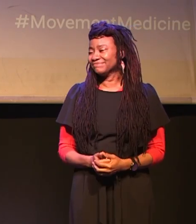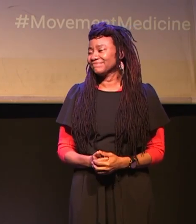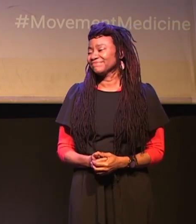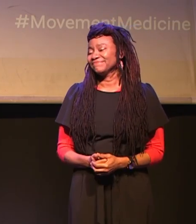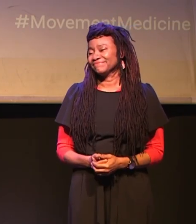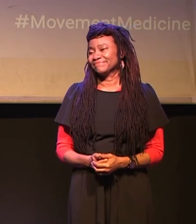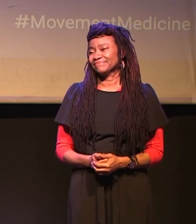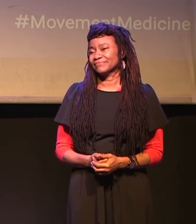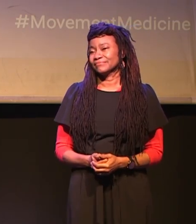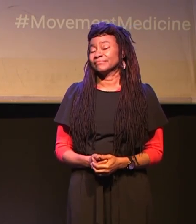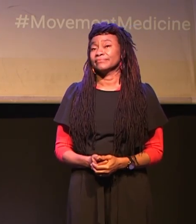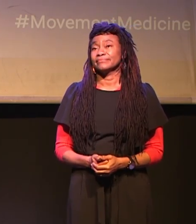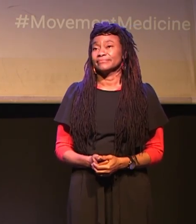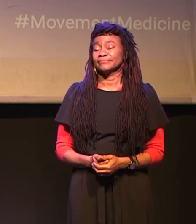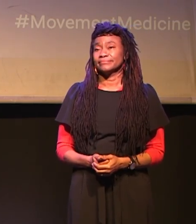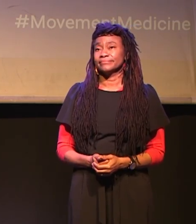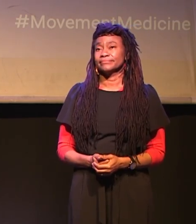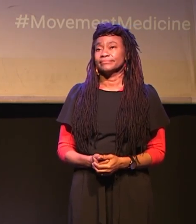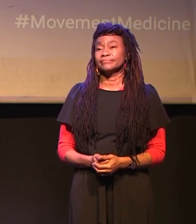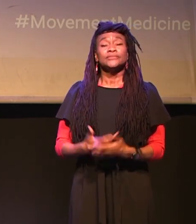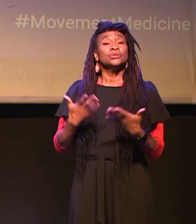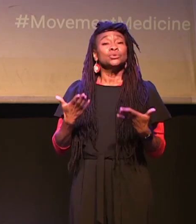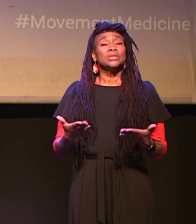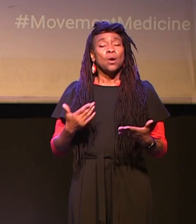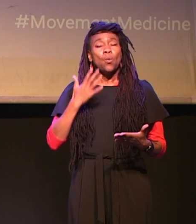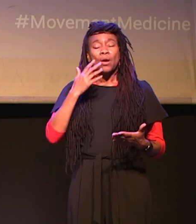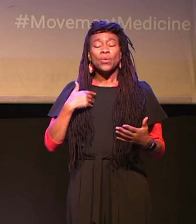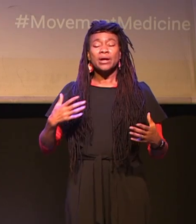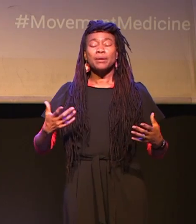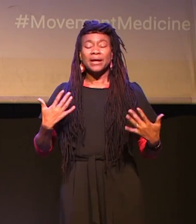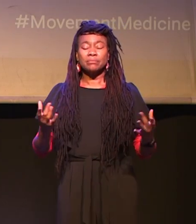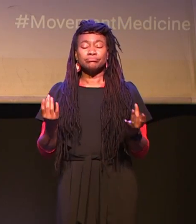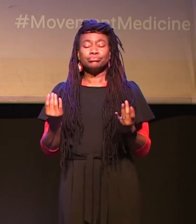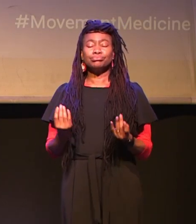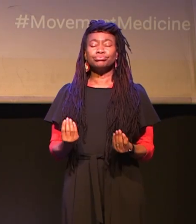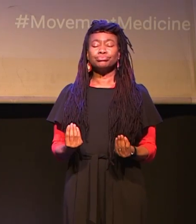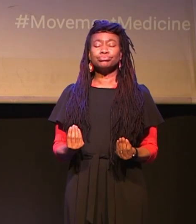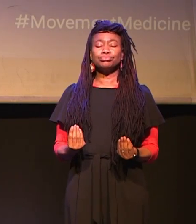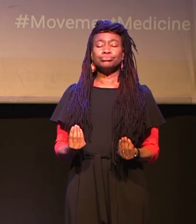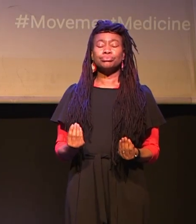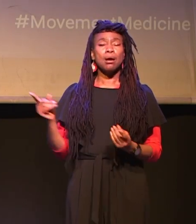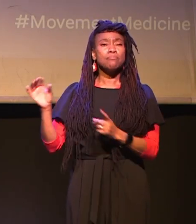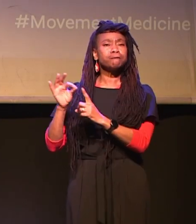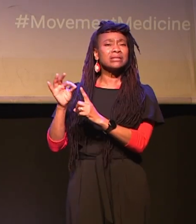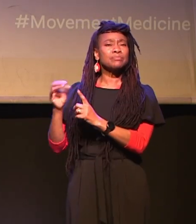Ah, I think when we were practicing today, Prentis said something around, and I'm paraphrasing,